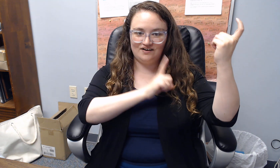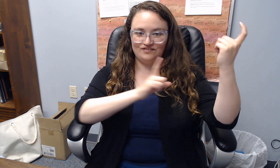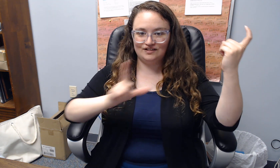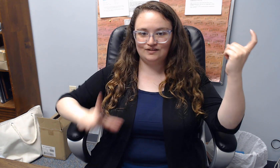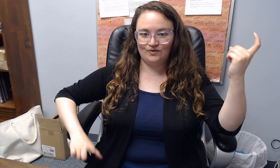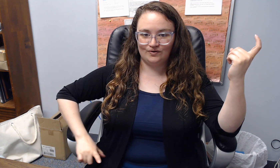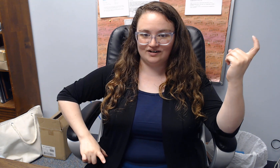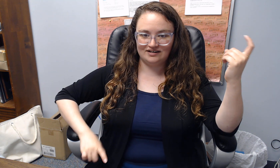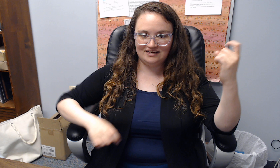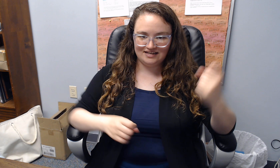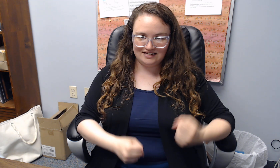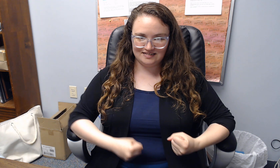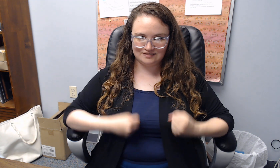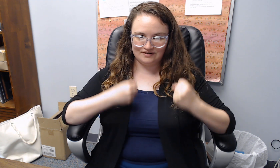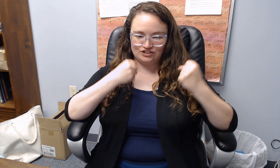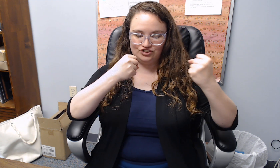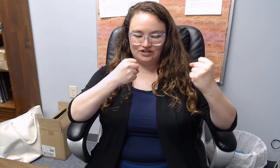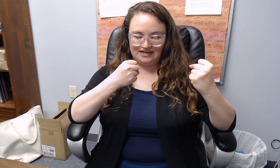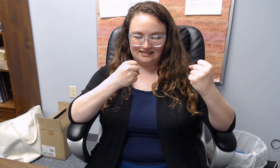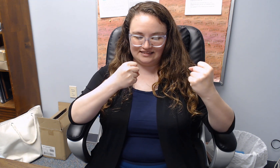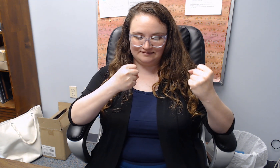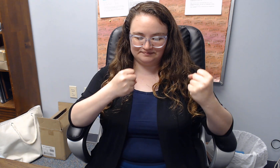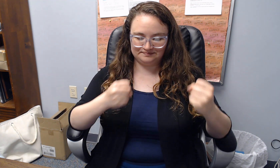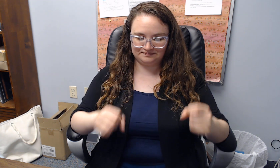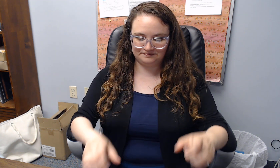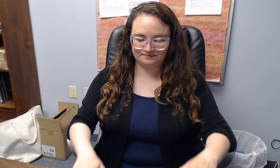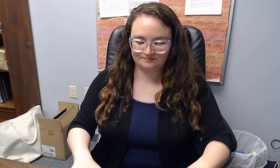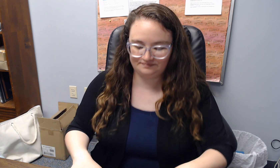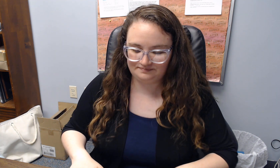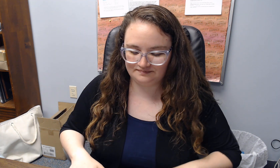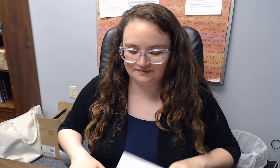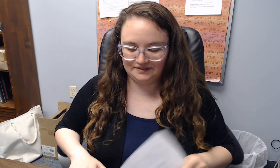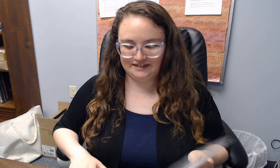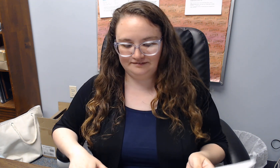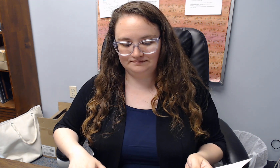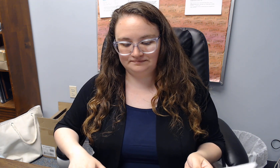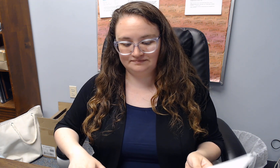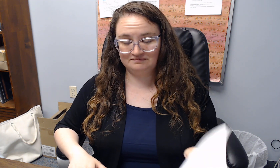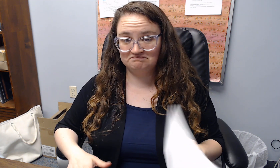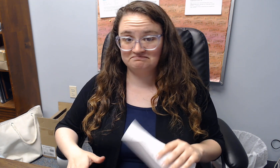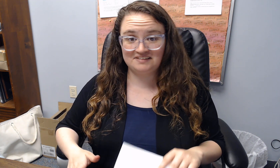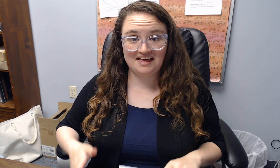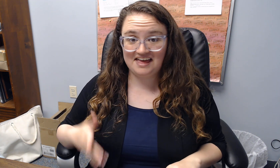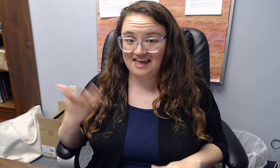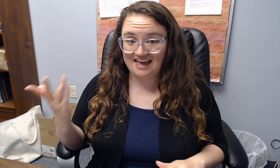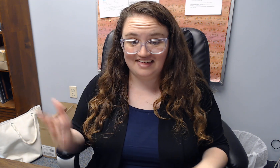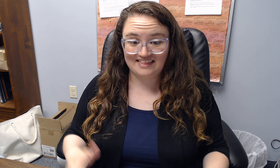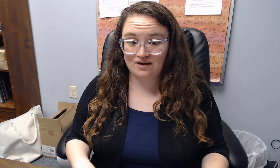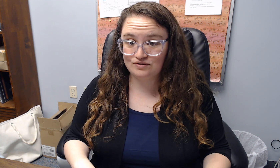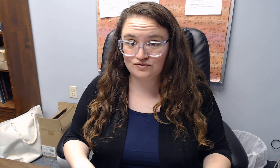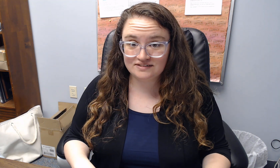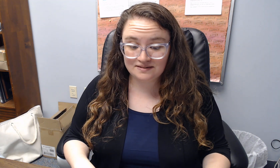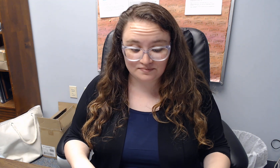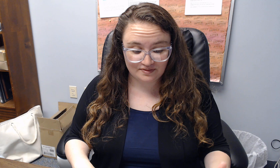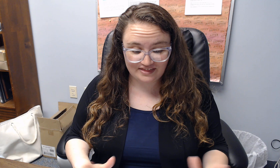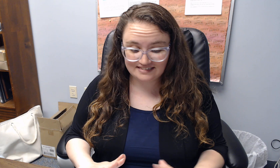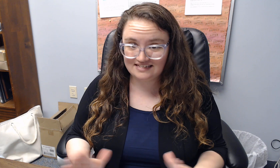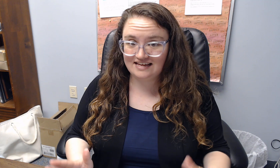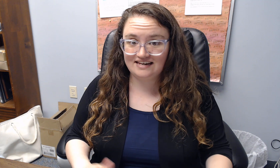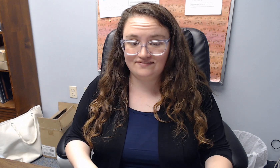the Lord is my strength. Okay? And that one's real simple. That's the end of that